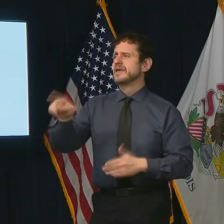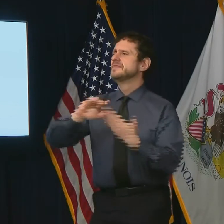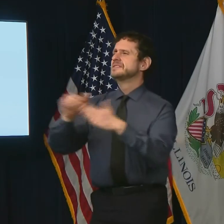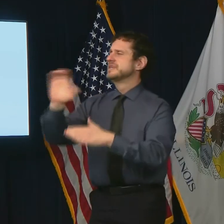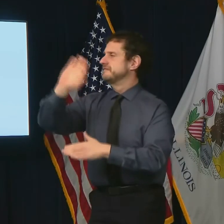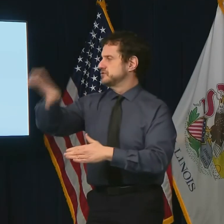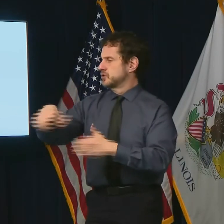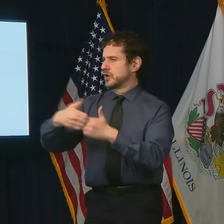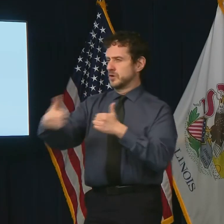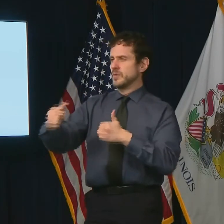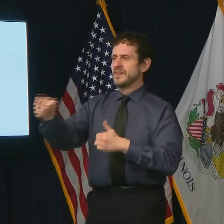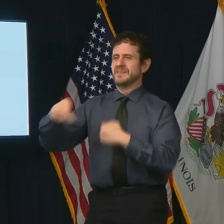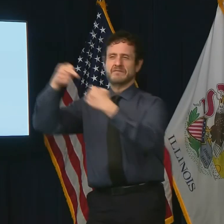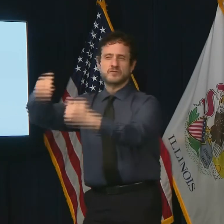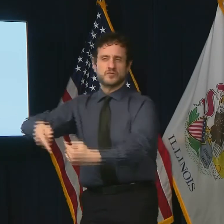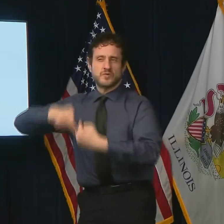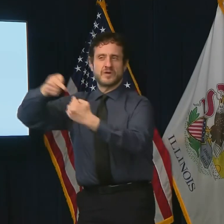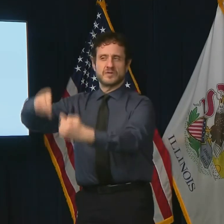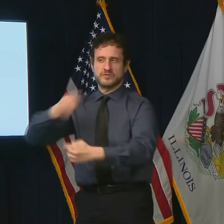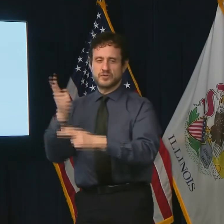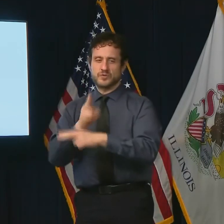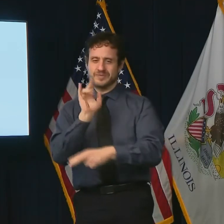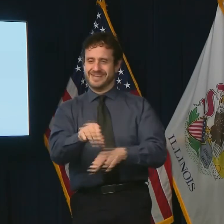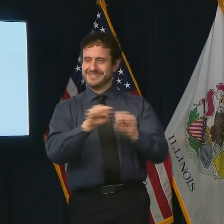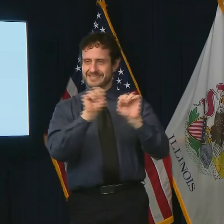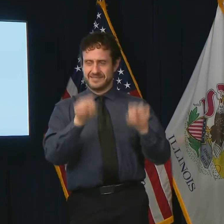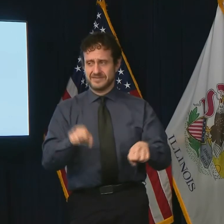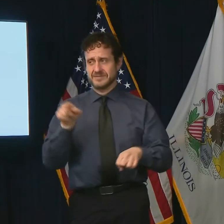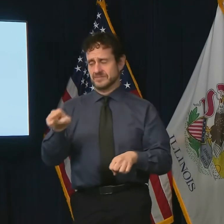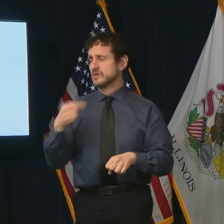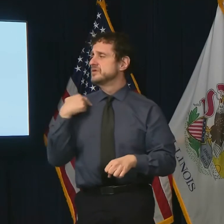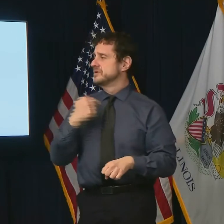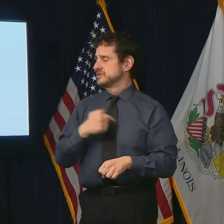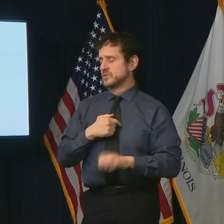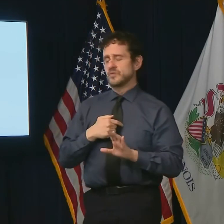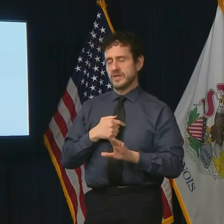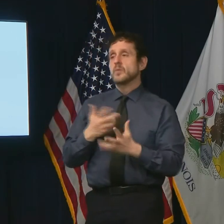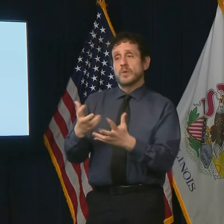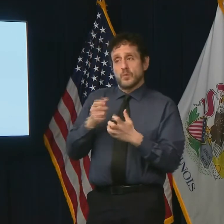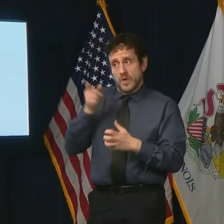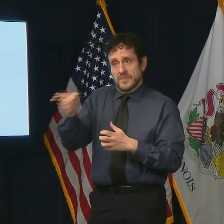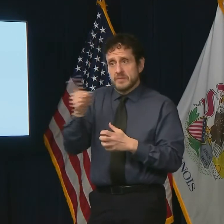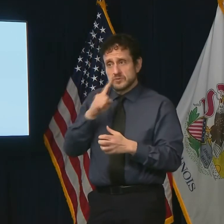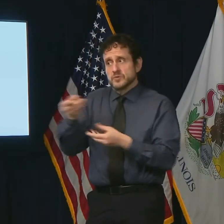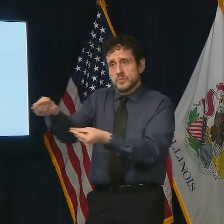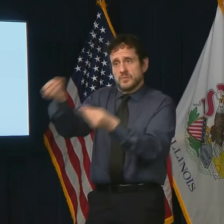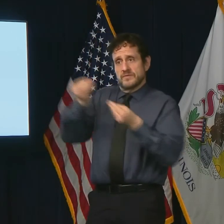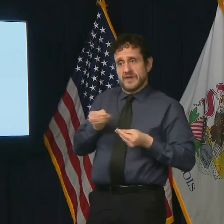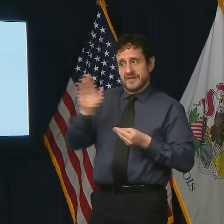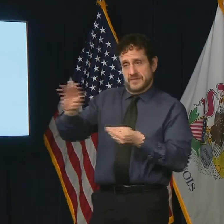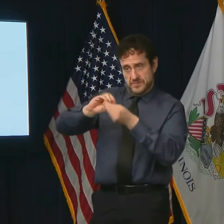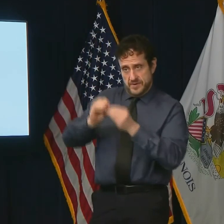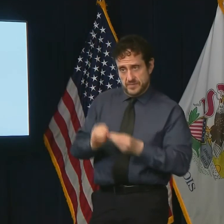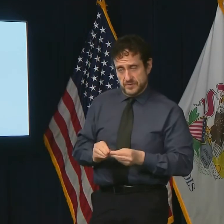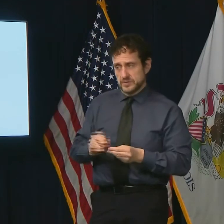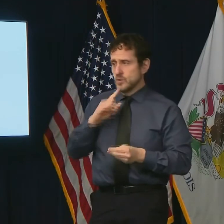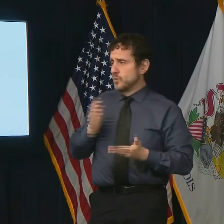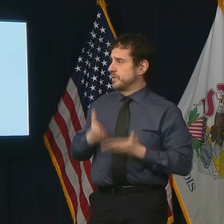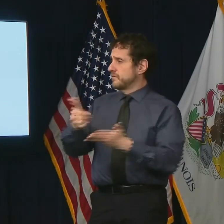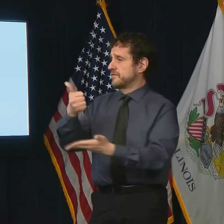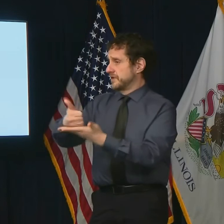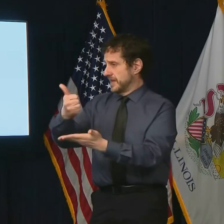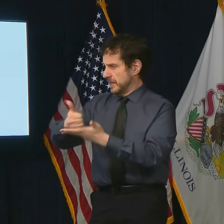has struggled to implement the system, and so we absolutely want them to provide the data. We have offered help